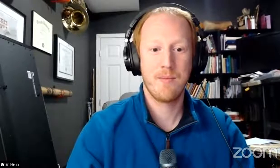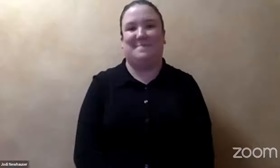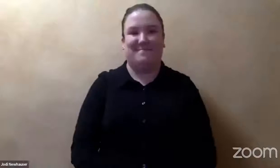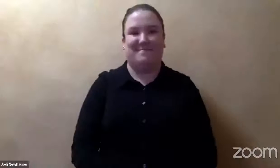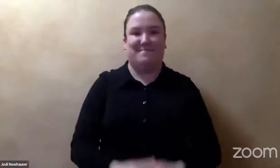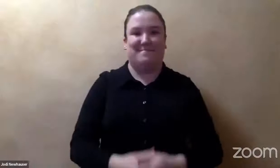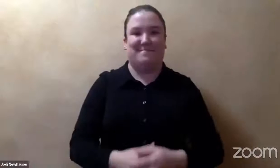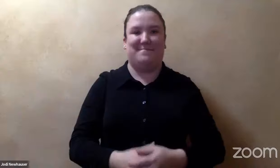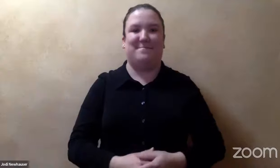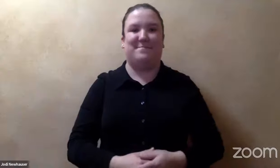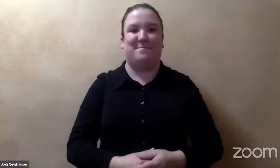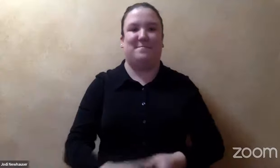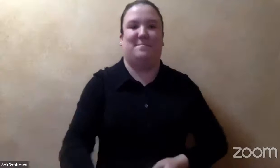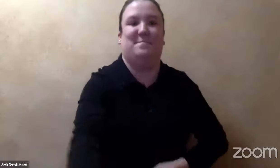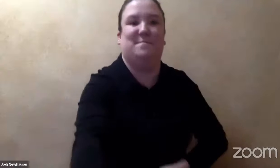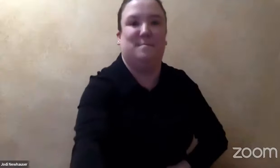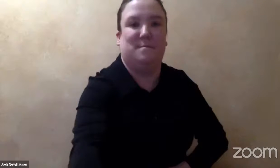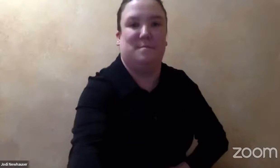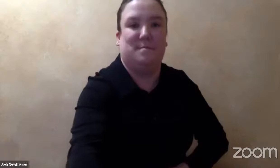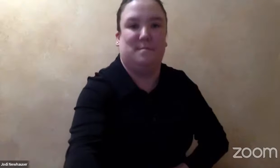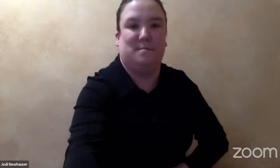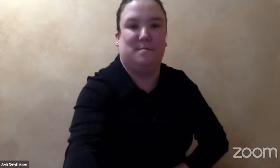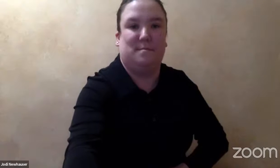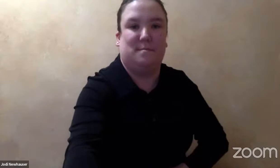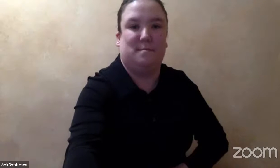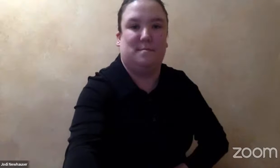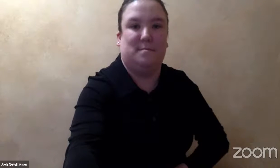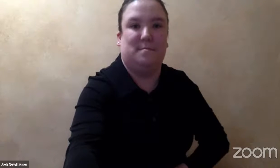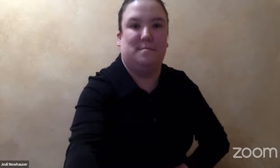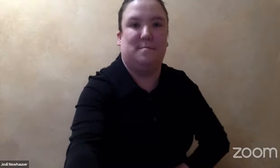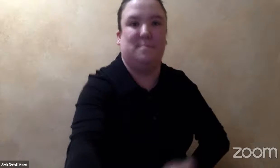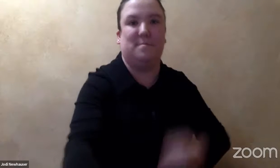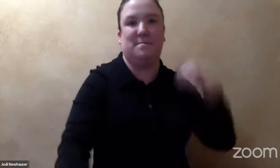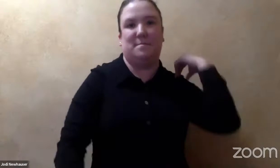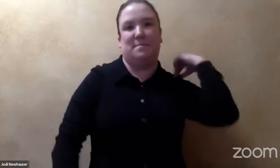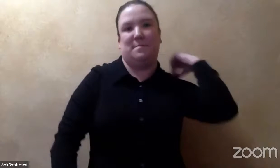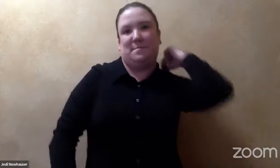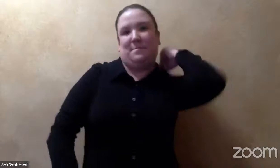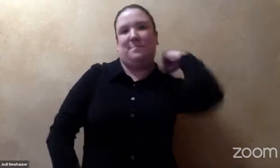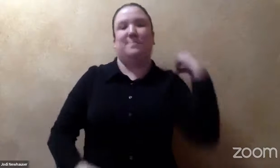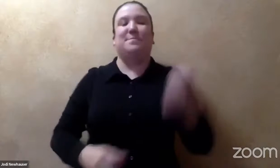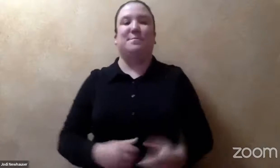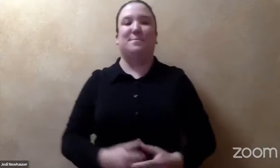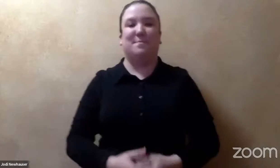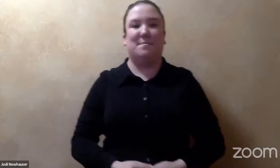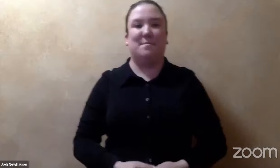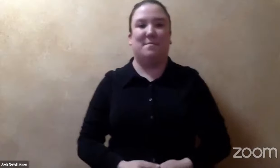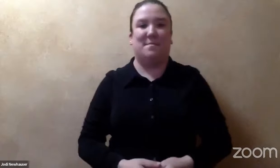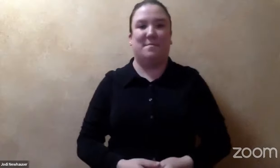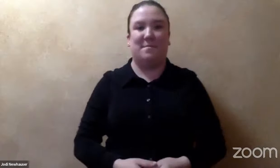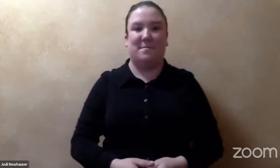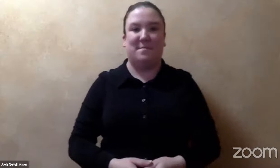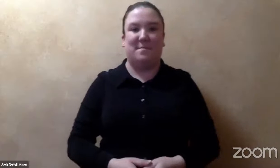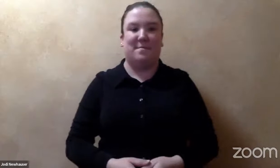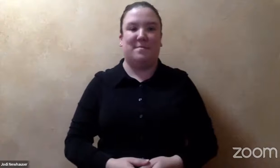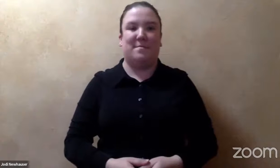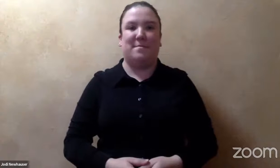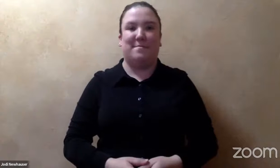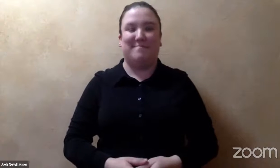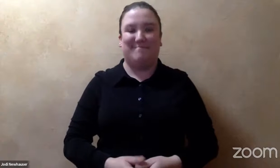See, which is going to come up in a little bit, is actually quite a serious text. It's really beautiful. And hopefully that'll also be a way to help